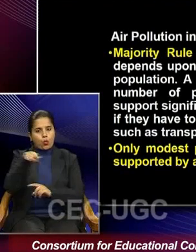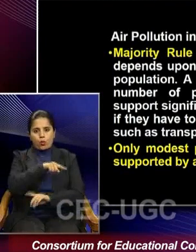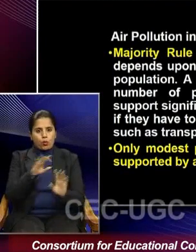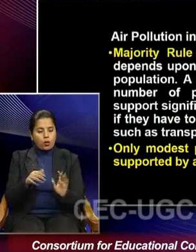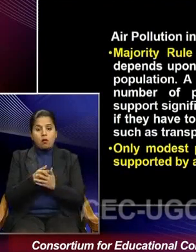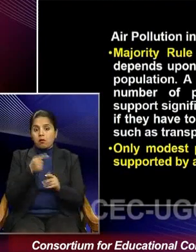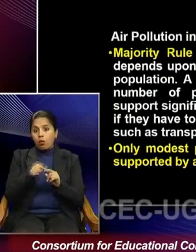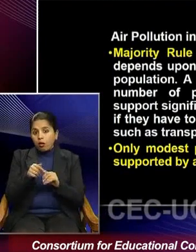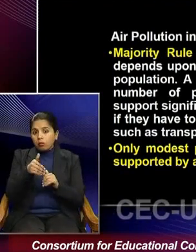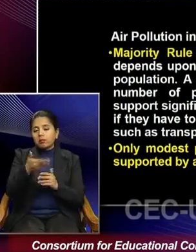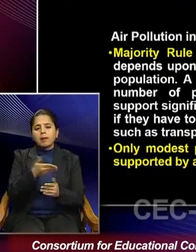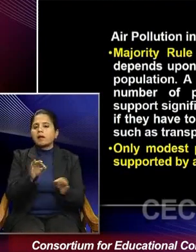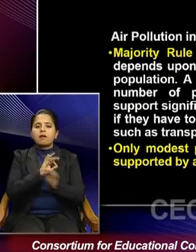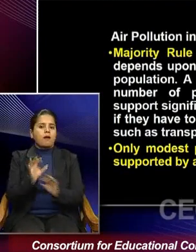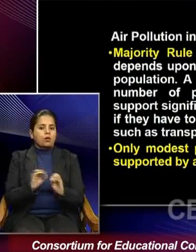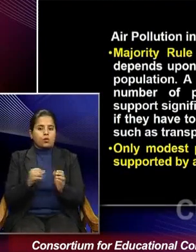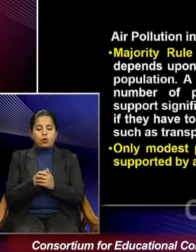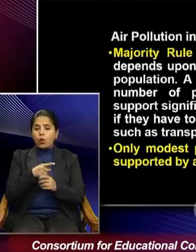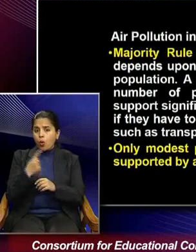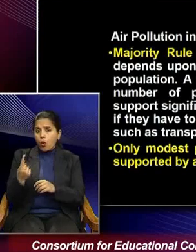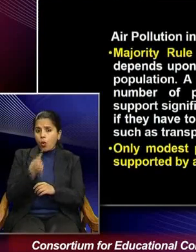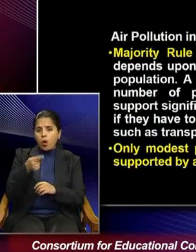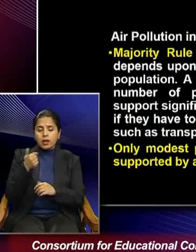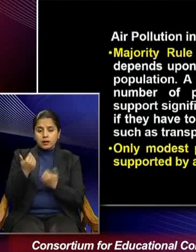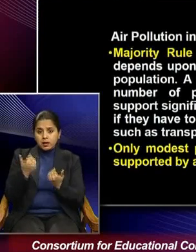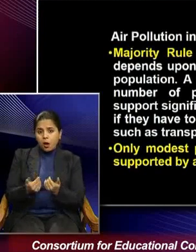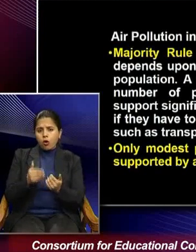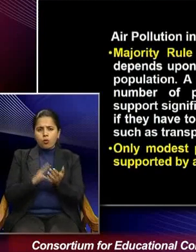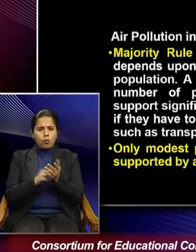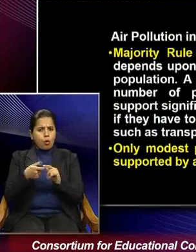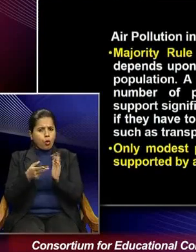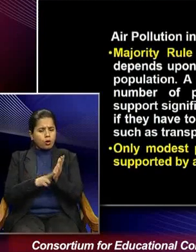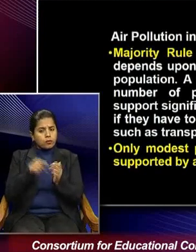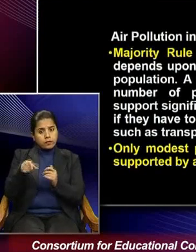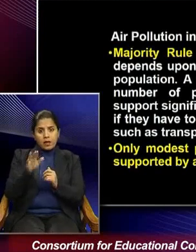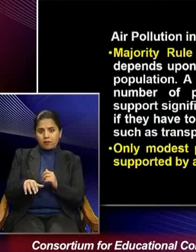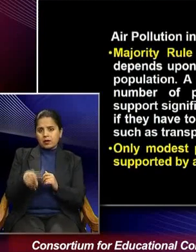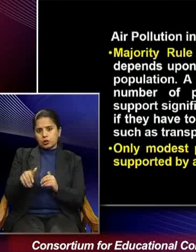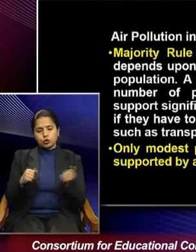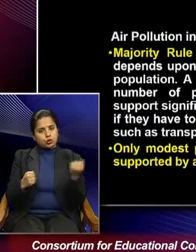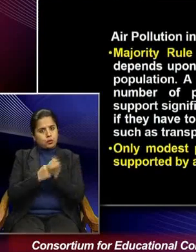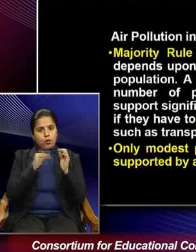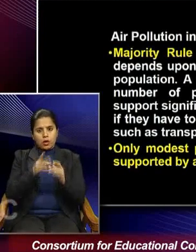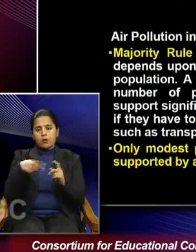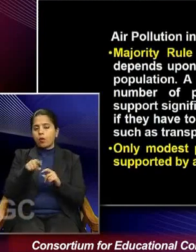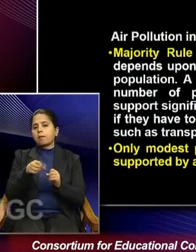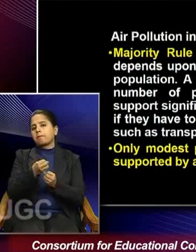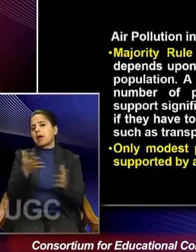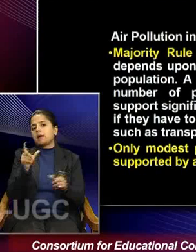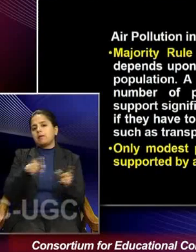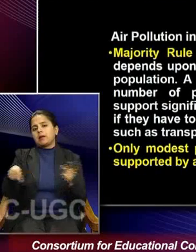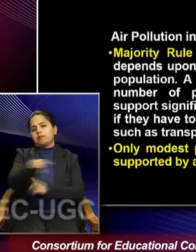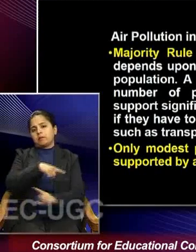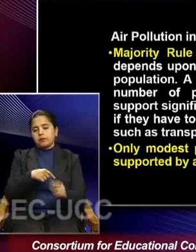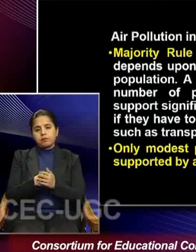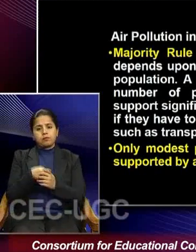to voting, only a modest pollution is likely to be supported by the majority people. So